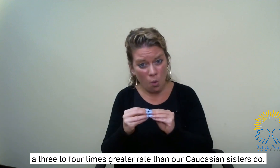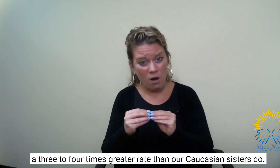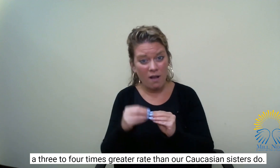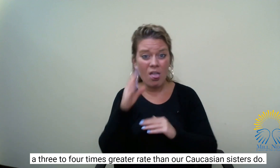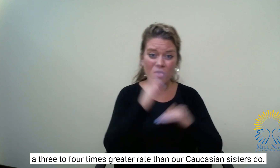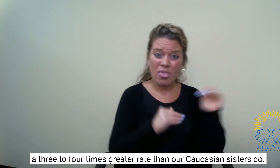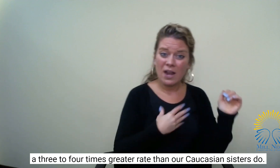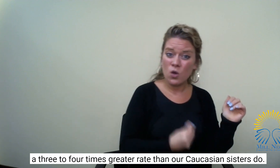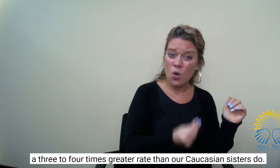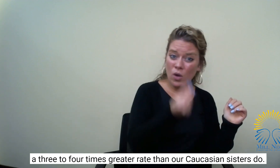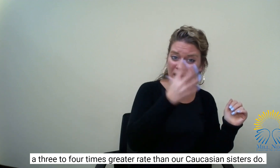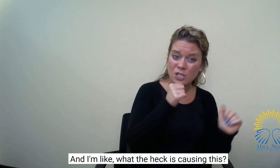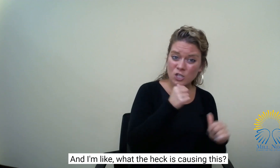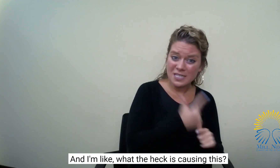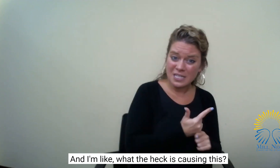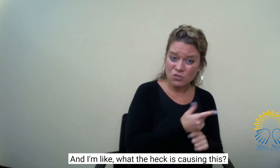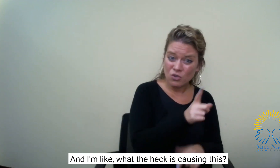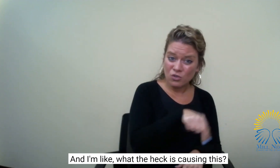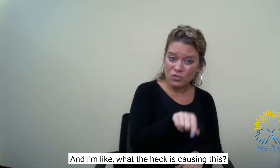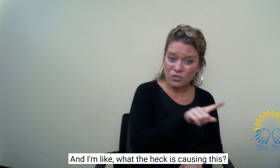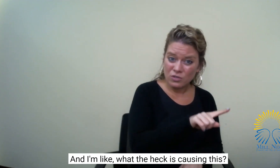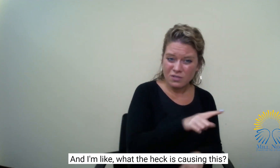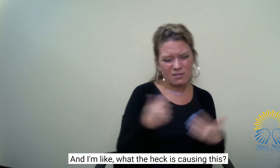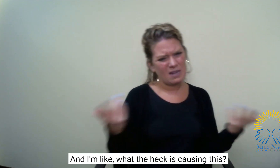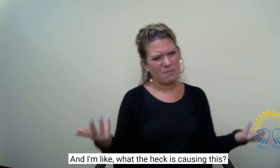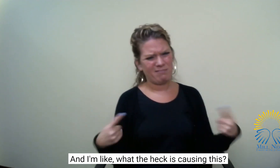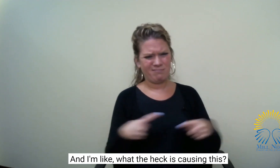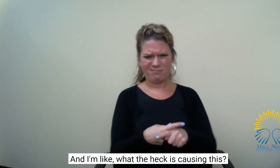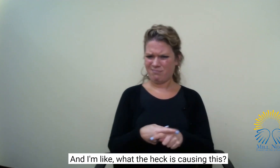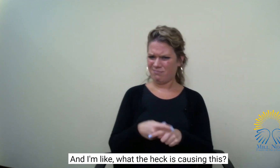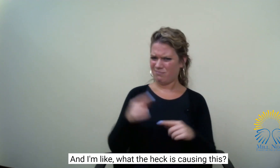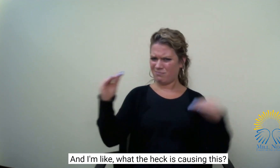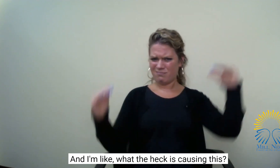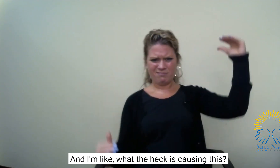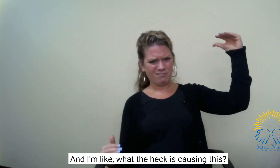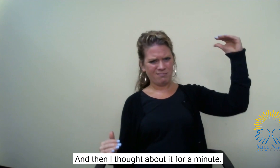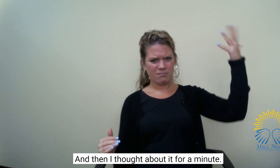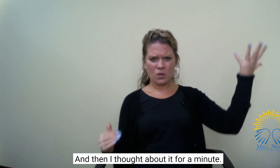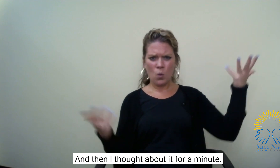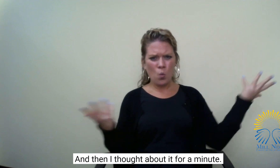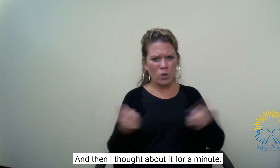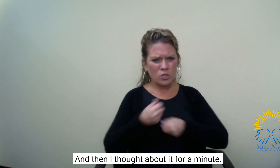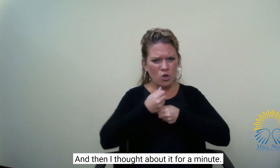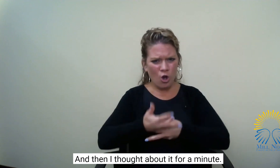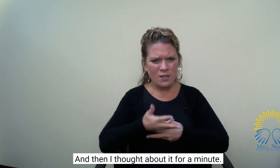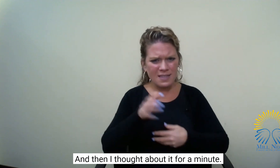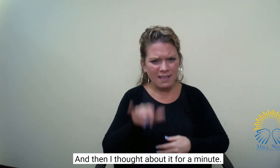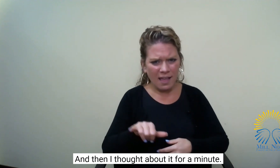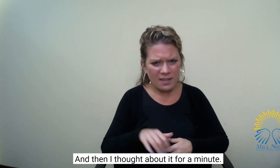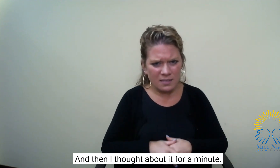Caucasian sisters do. And I'm like, what the heck is causing this? And then I thought about it for a